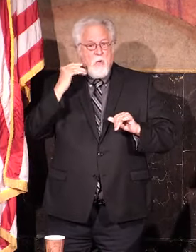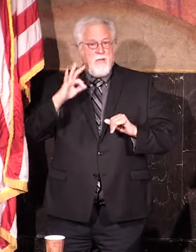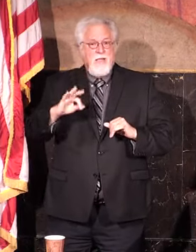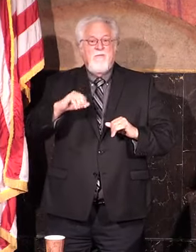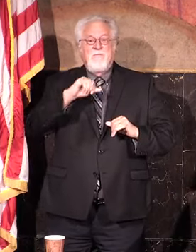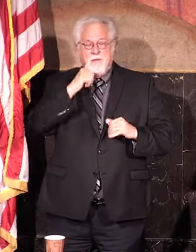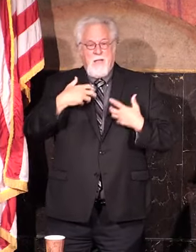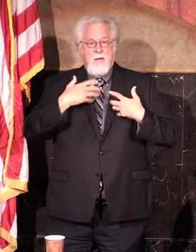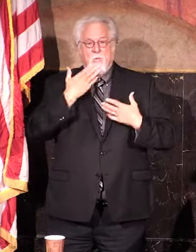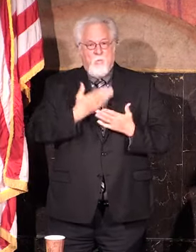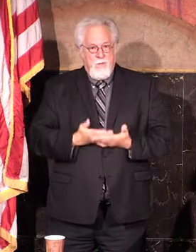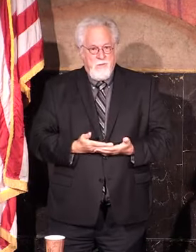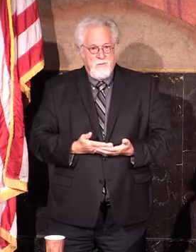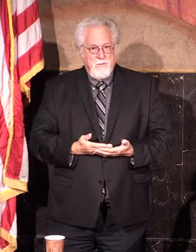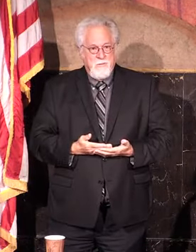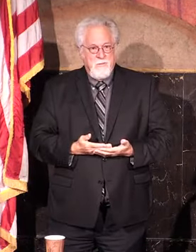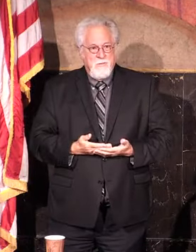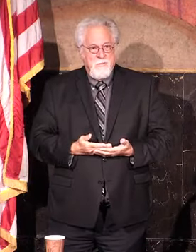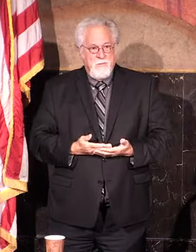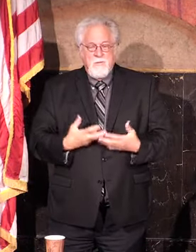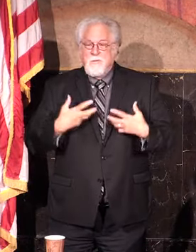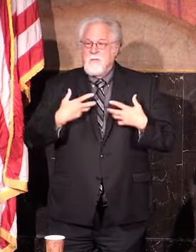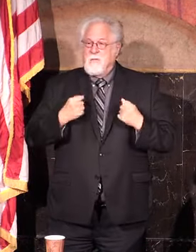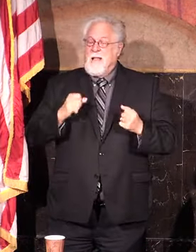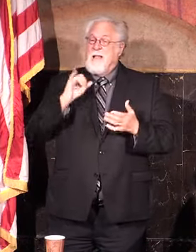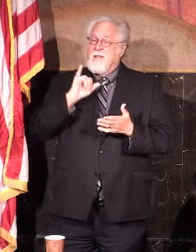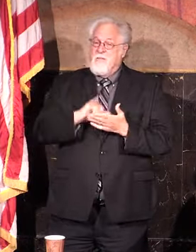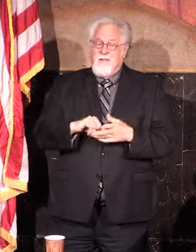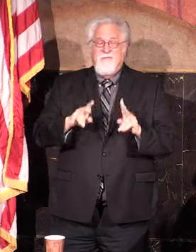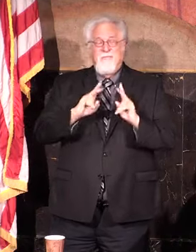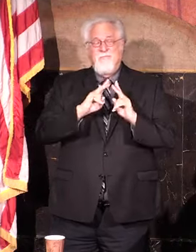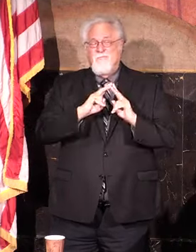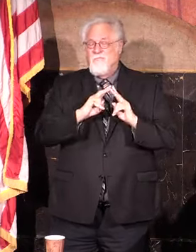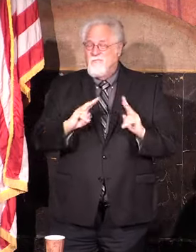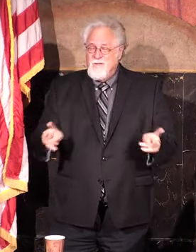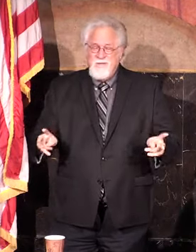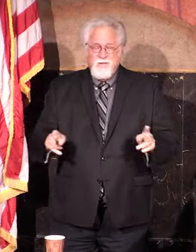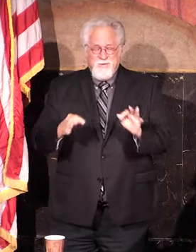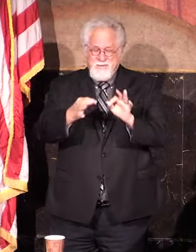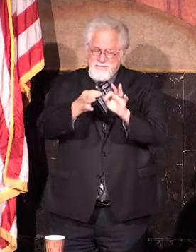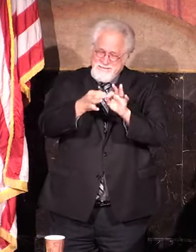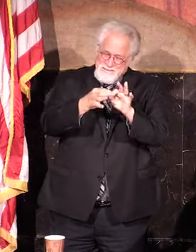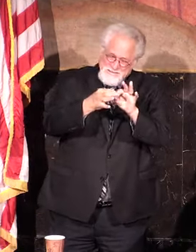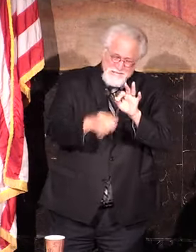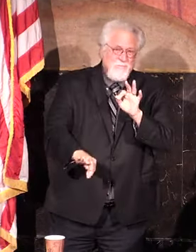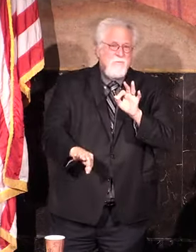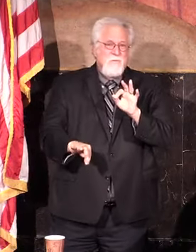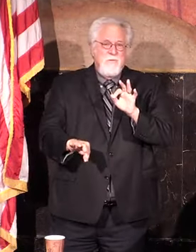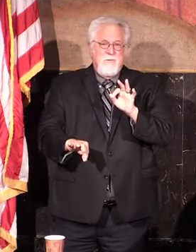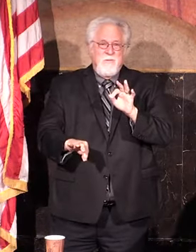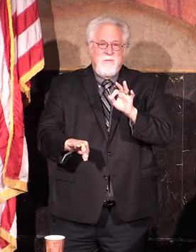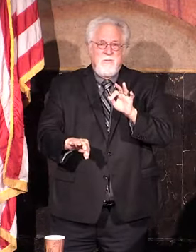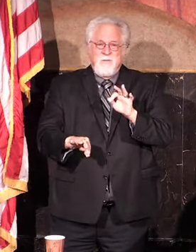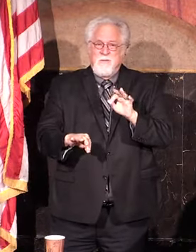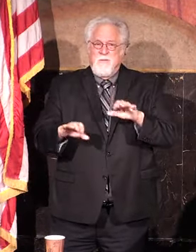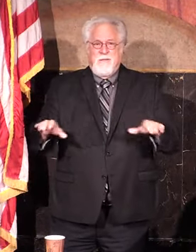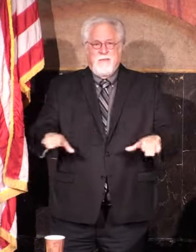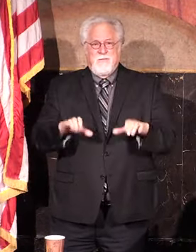not well. Those are very, very simple